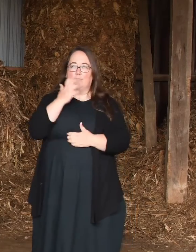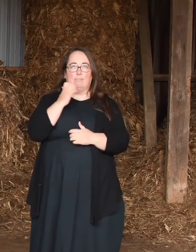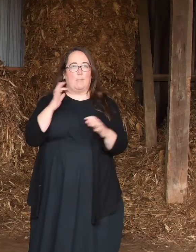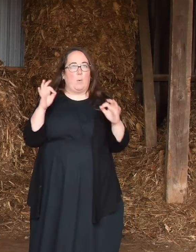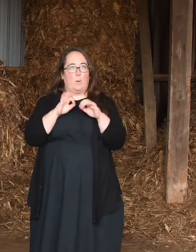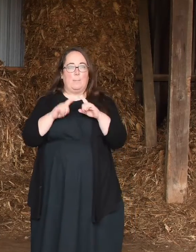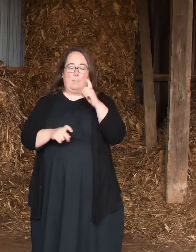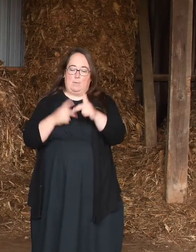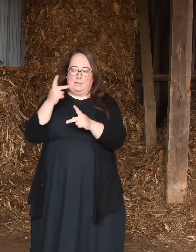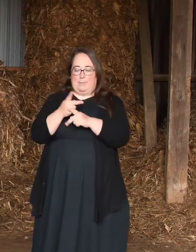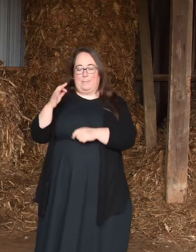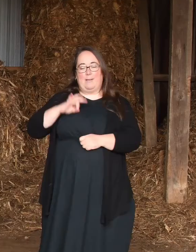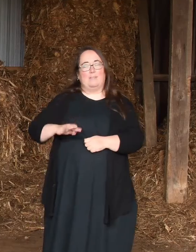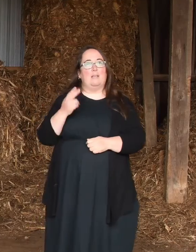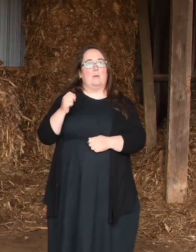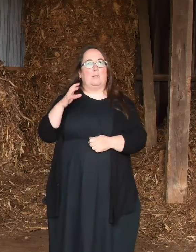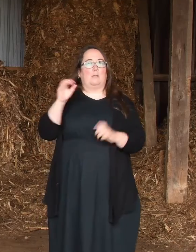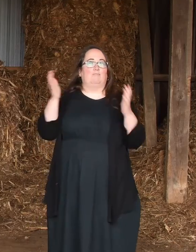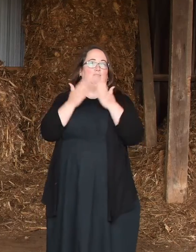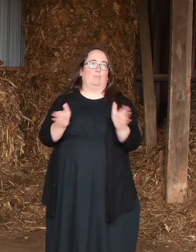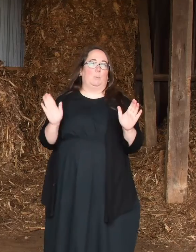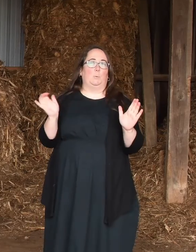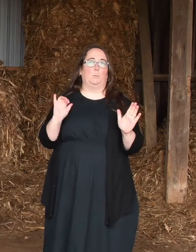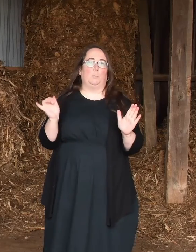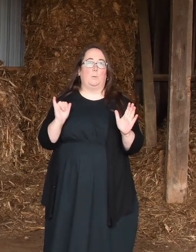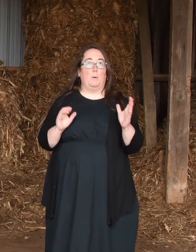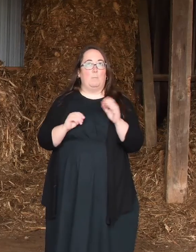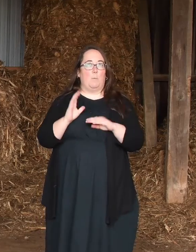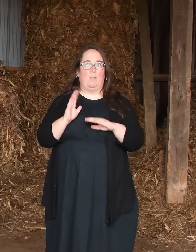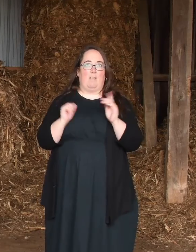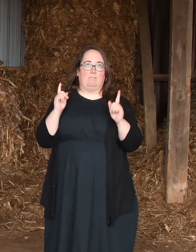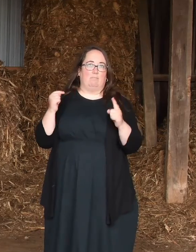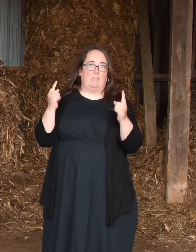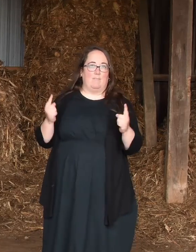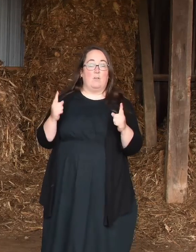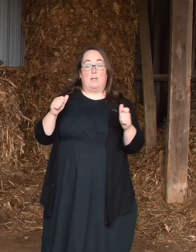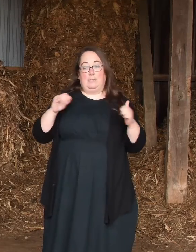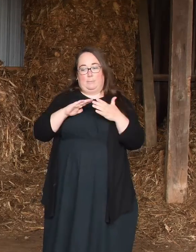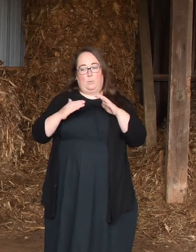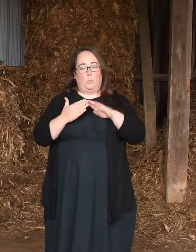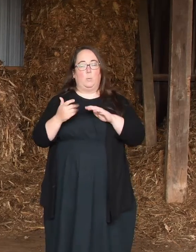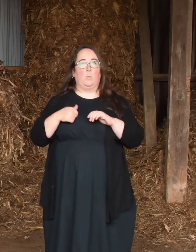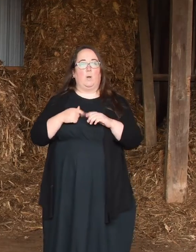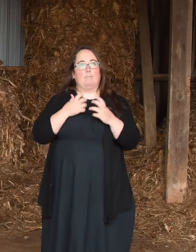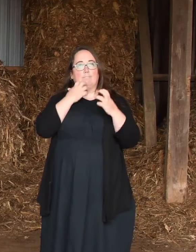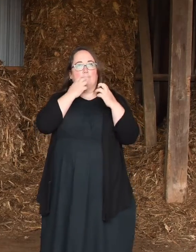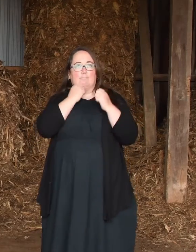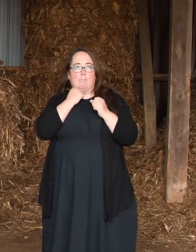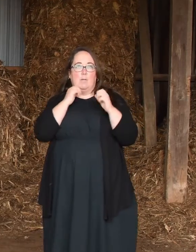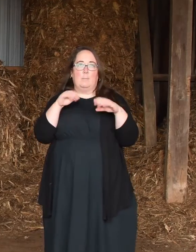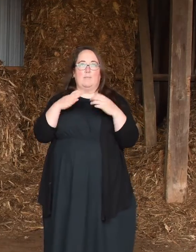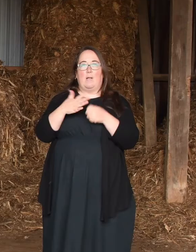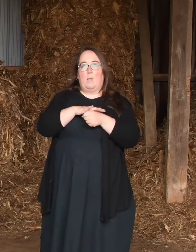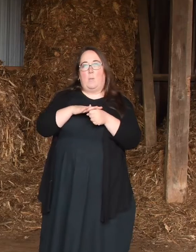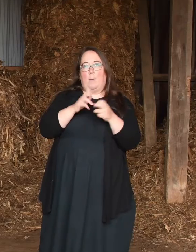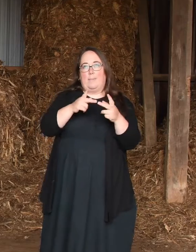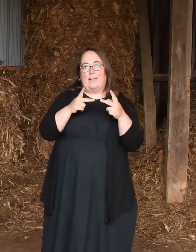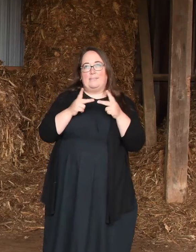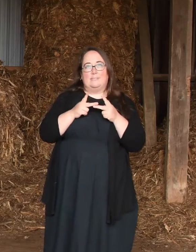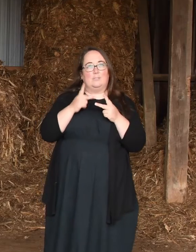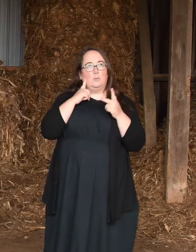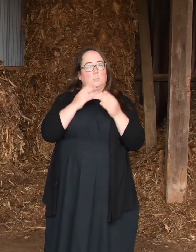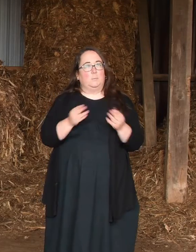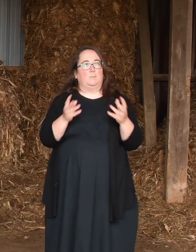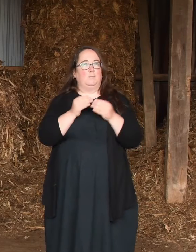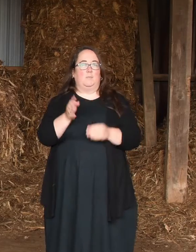but preservation benefits Howard County's residents more than ever. As a community, we are placing value on providing local sources of the bounty that comes